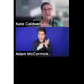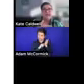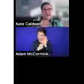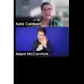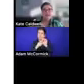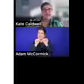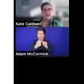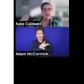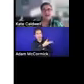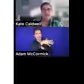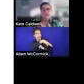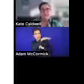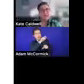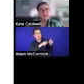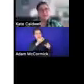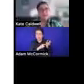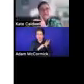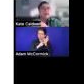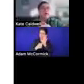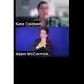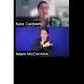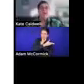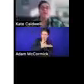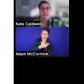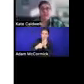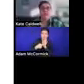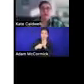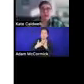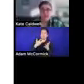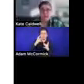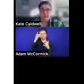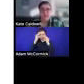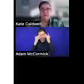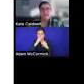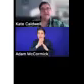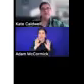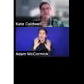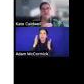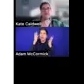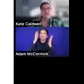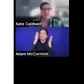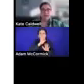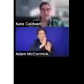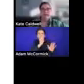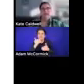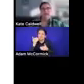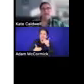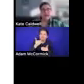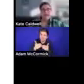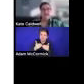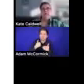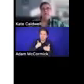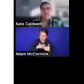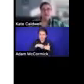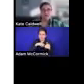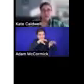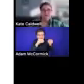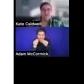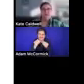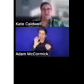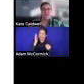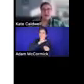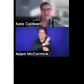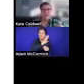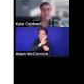is not just about counting people, it's about making sure that people count, making sure that they're not being neglected,